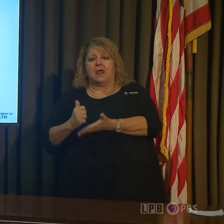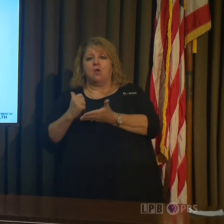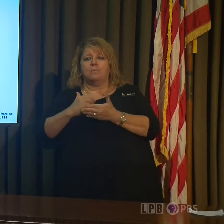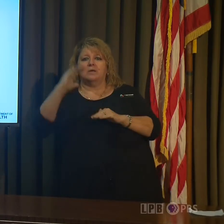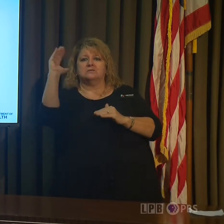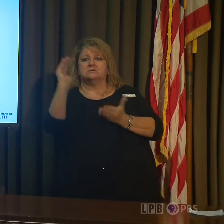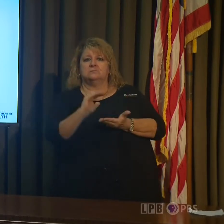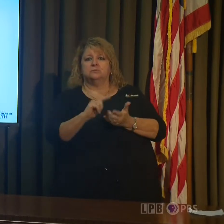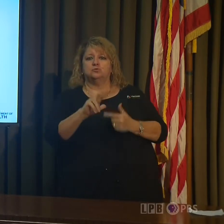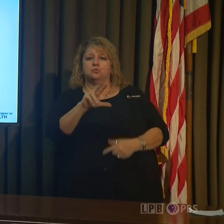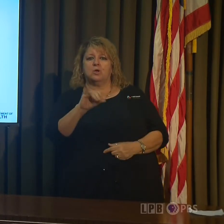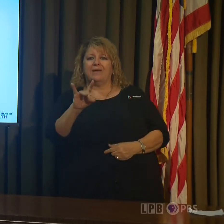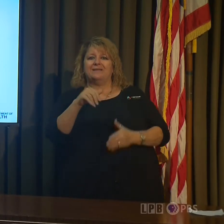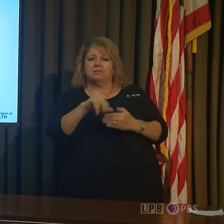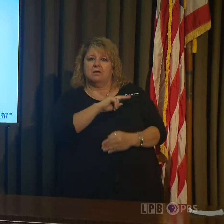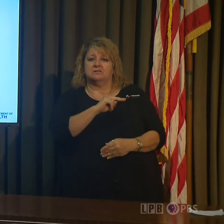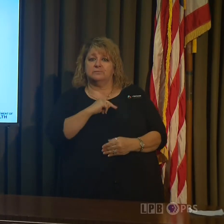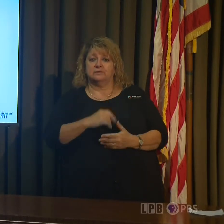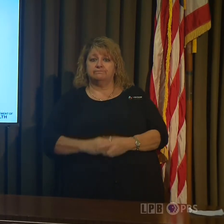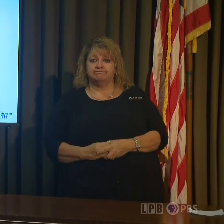308. The governor had mentioned